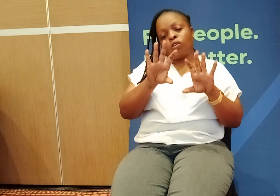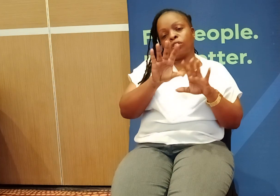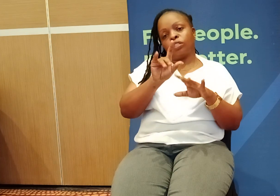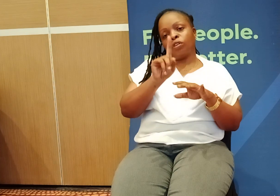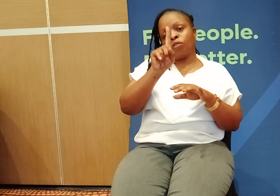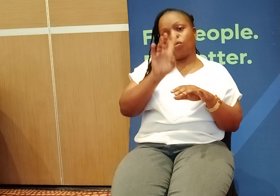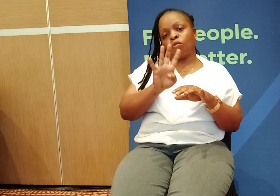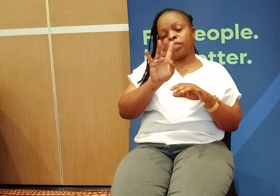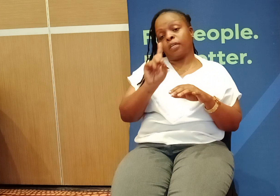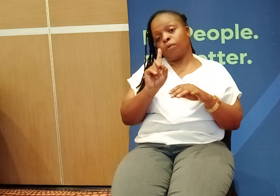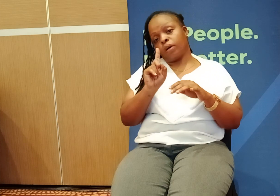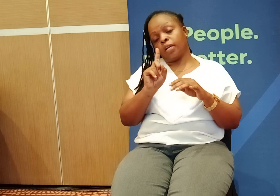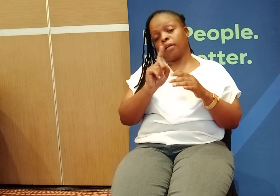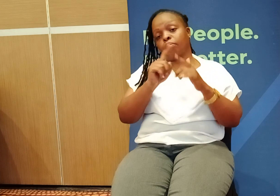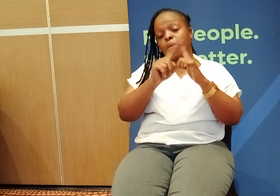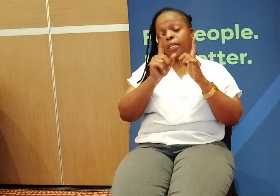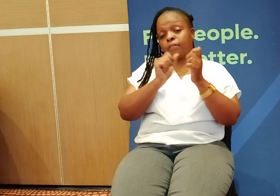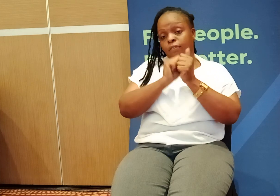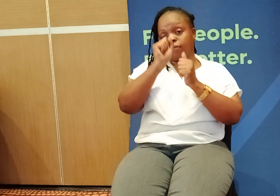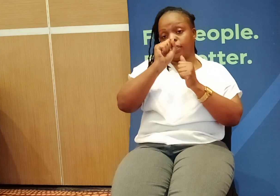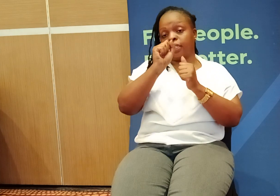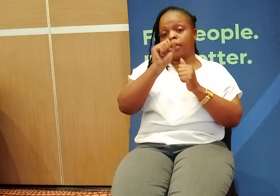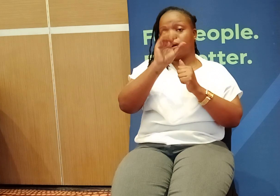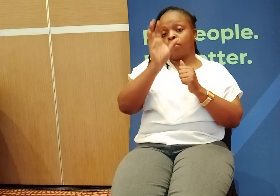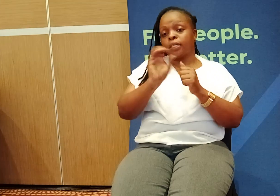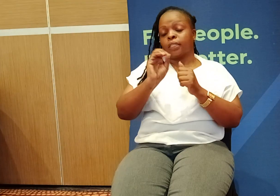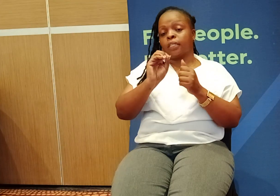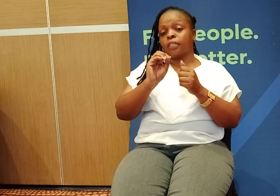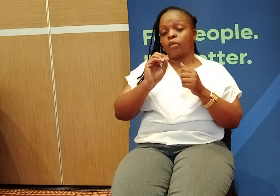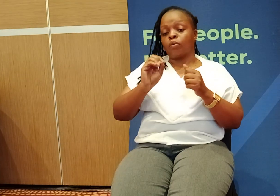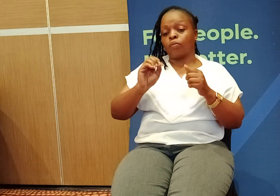mostly, 15%, Burundi grew 9%.